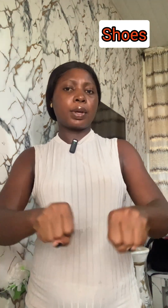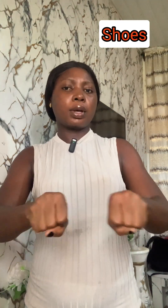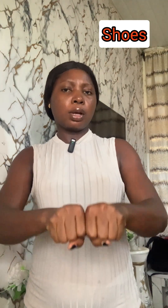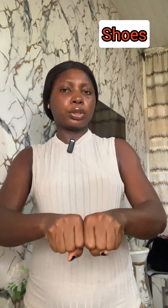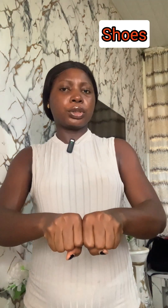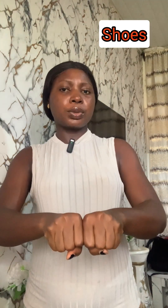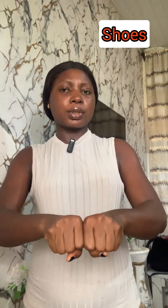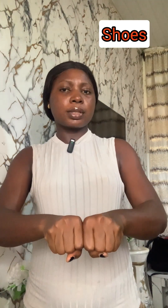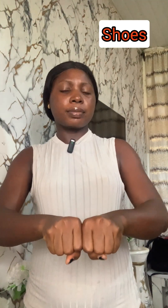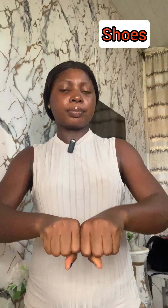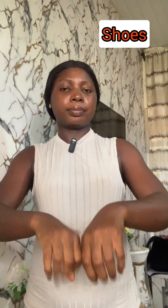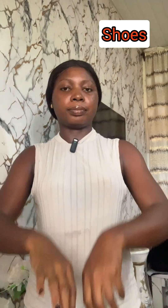Shoes.